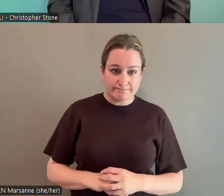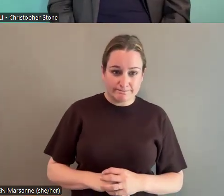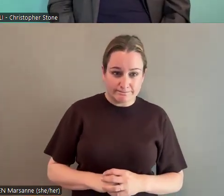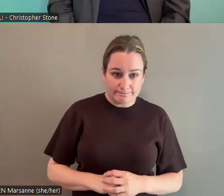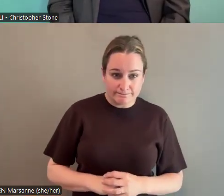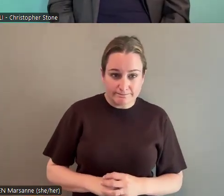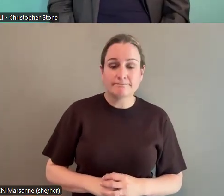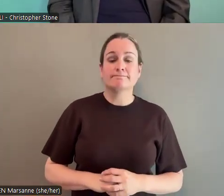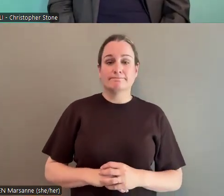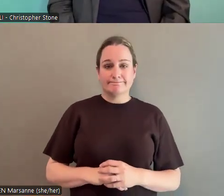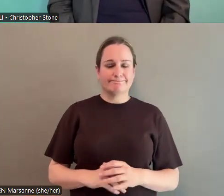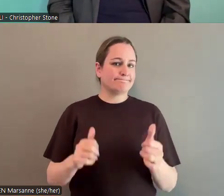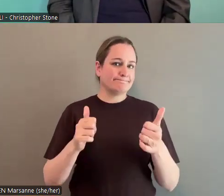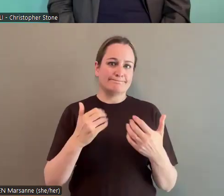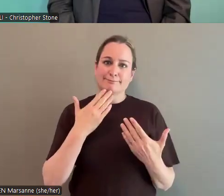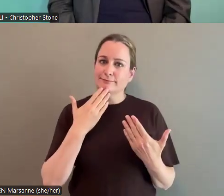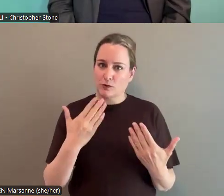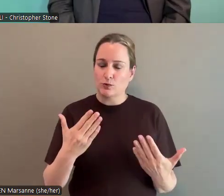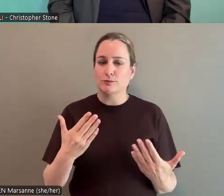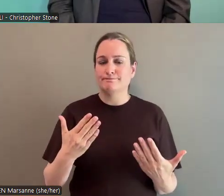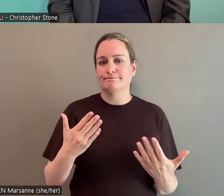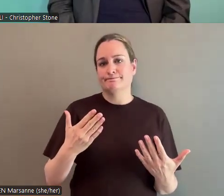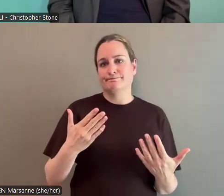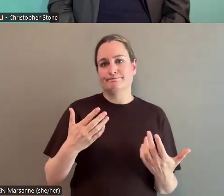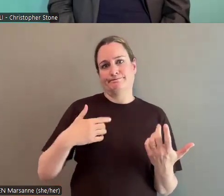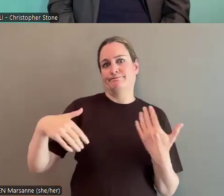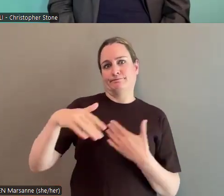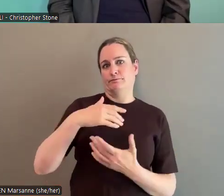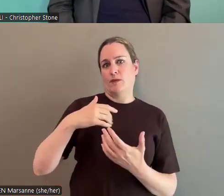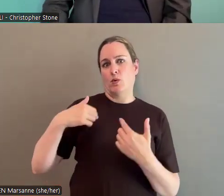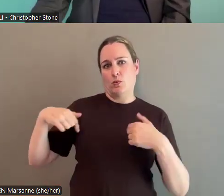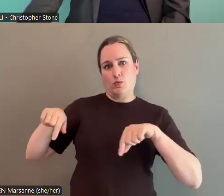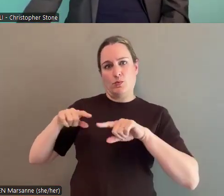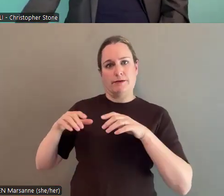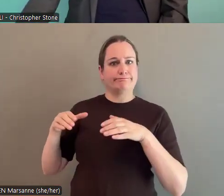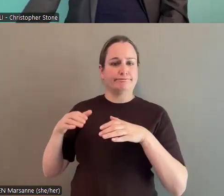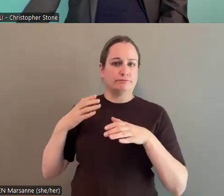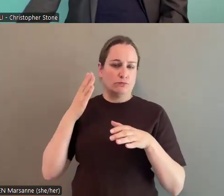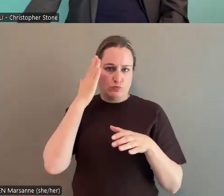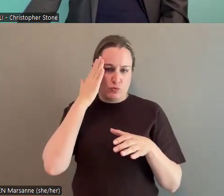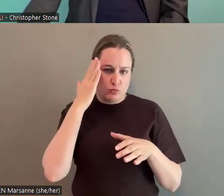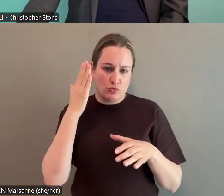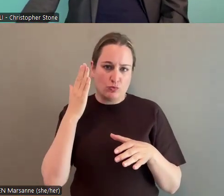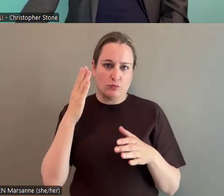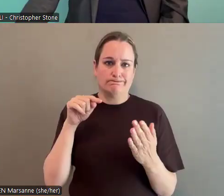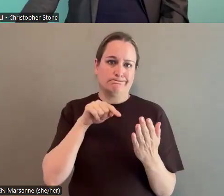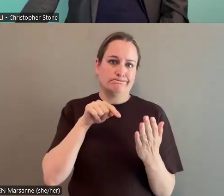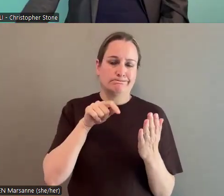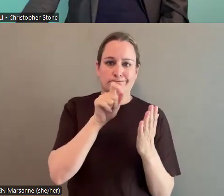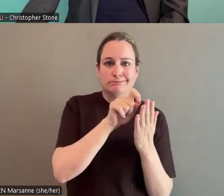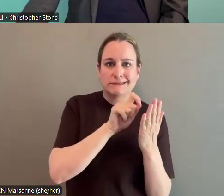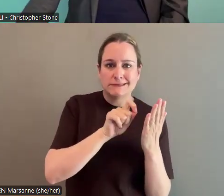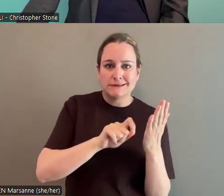Yes, thank you so much. We're aware that meeting, the minutes were